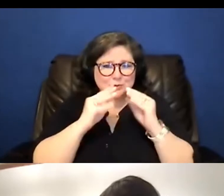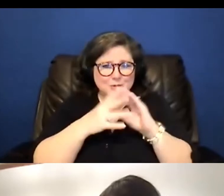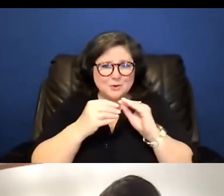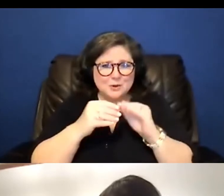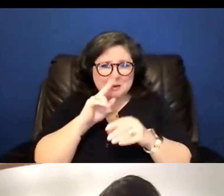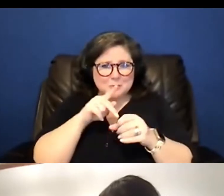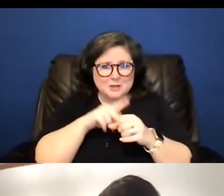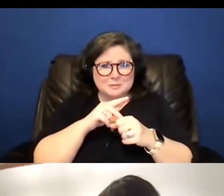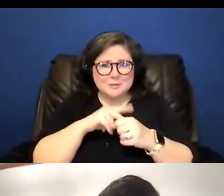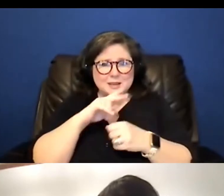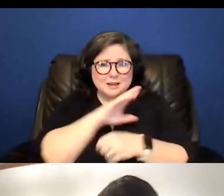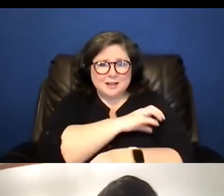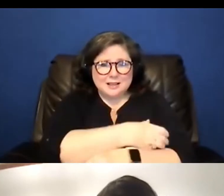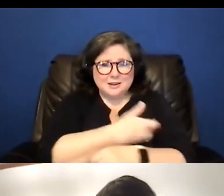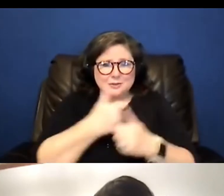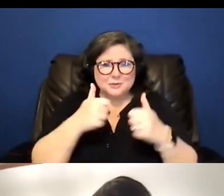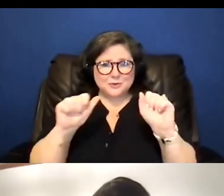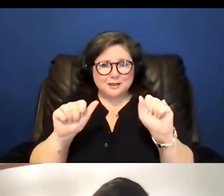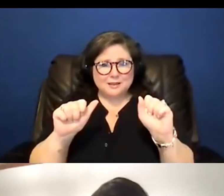participating in a clinical trial.